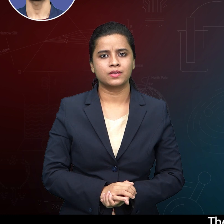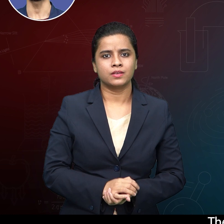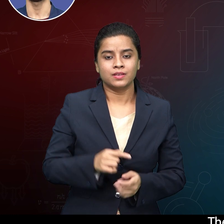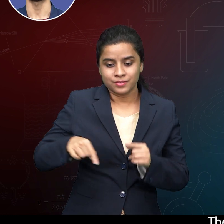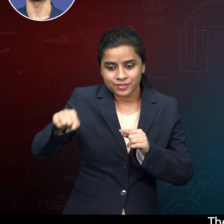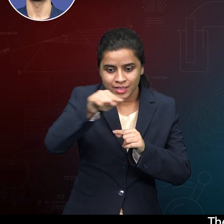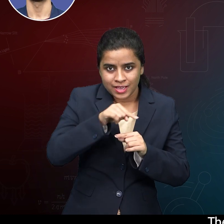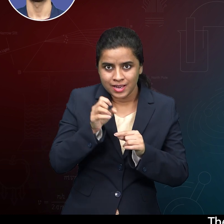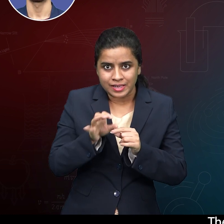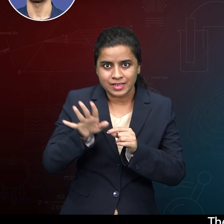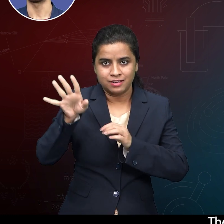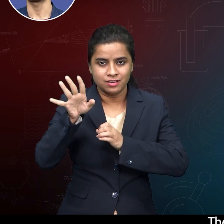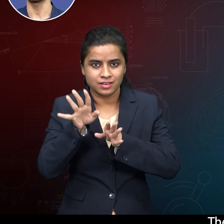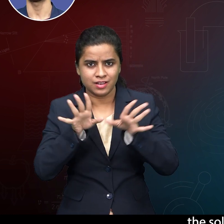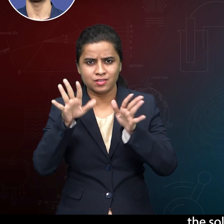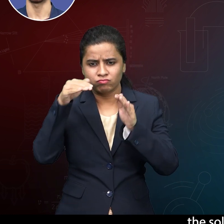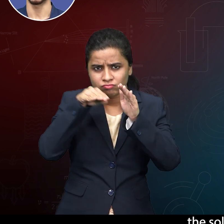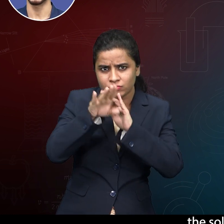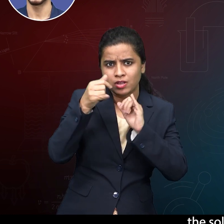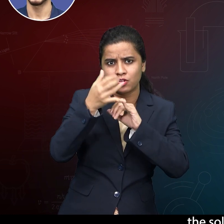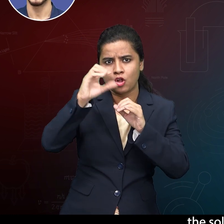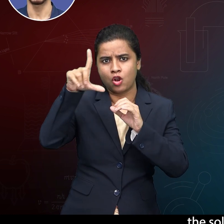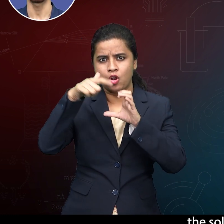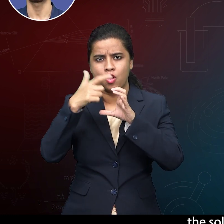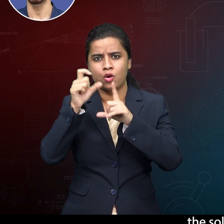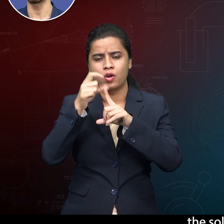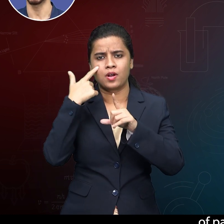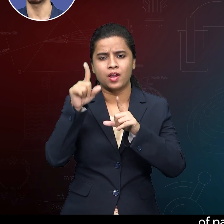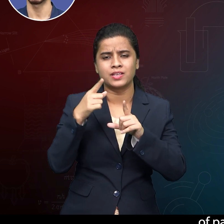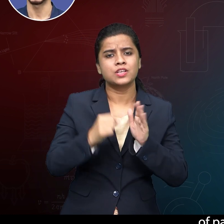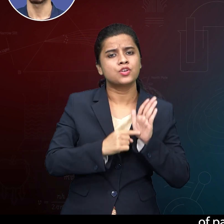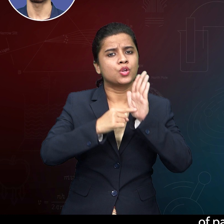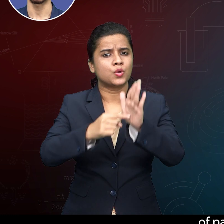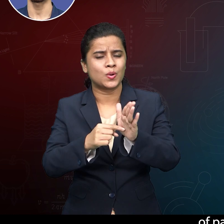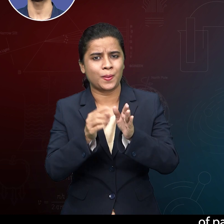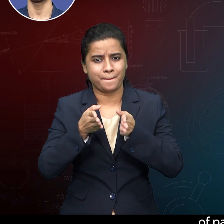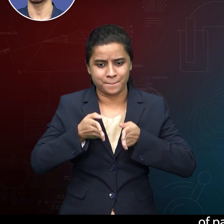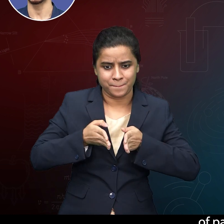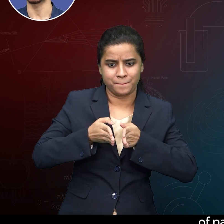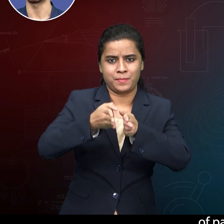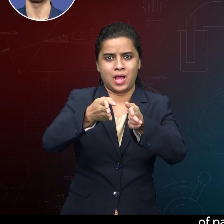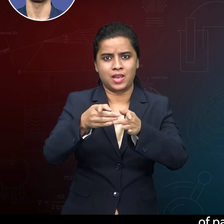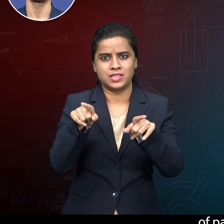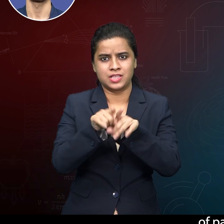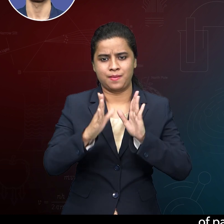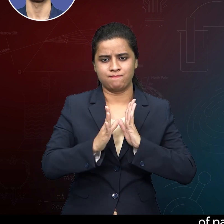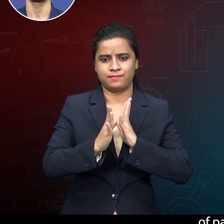The field lines inside the solenoid are in the form of parallel straight